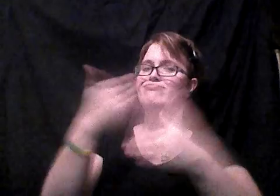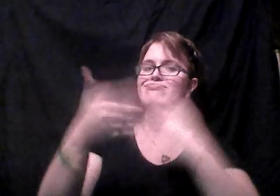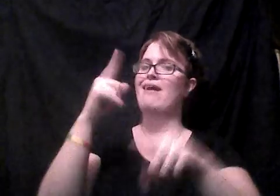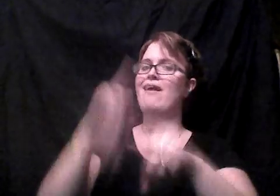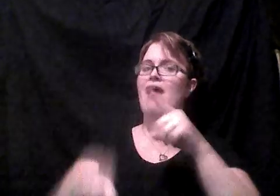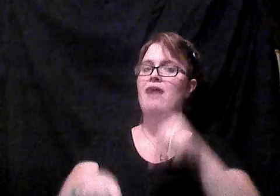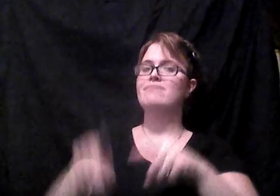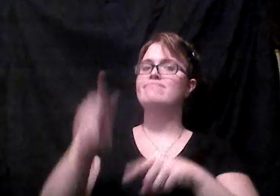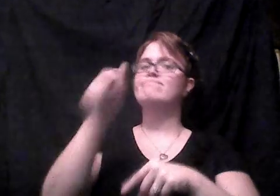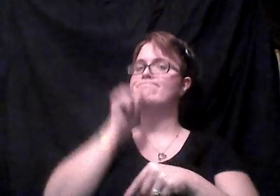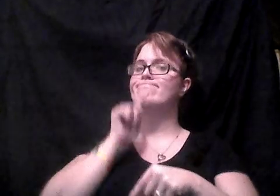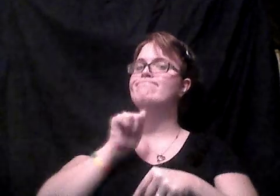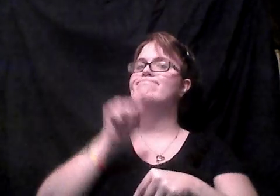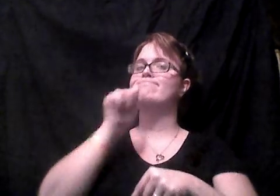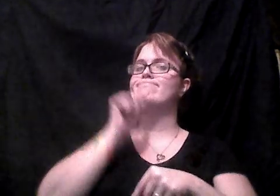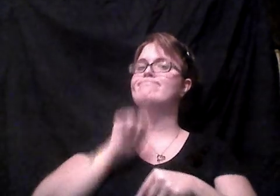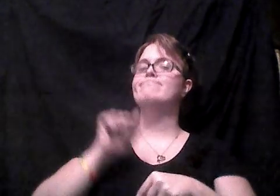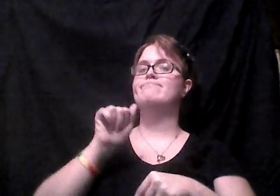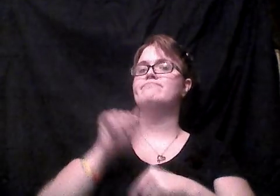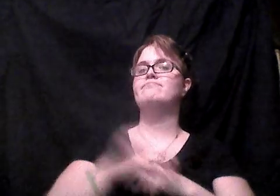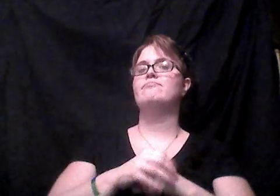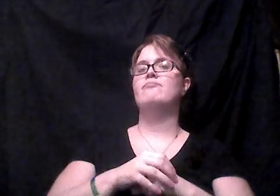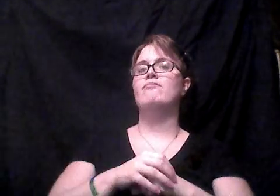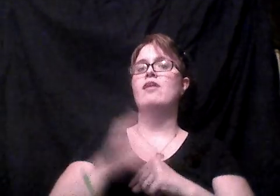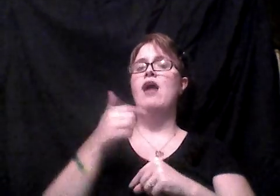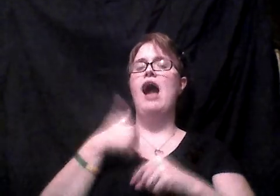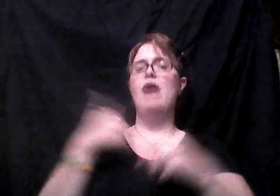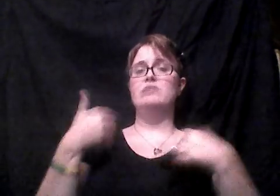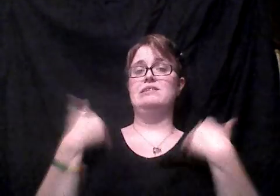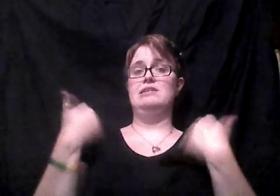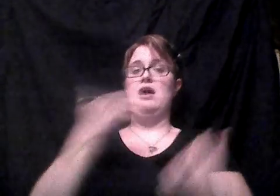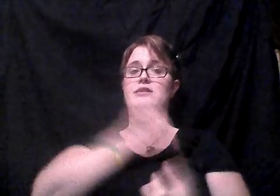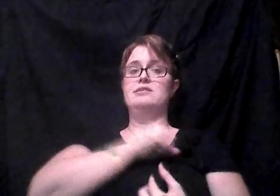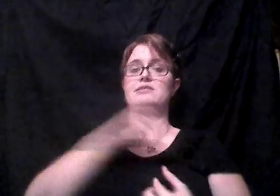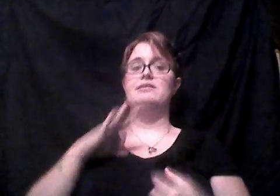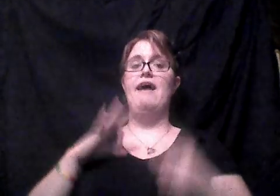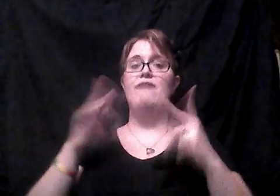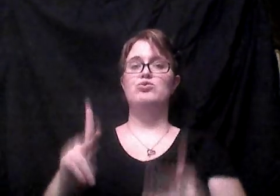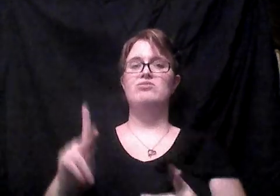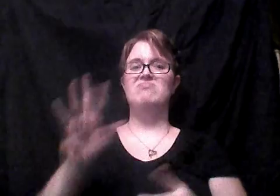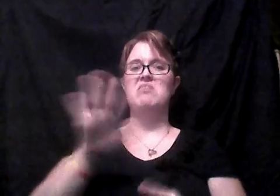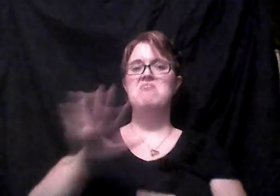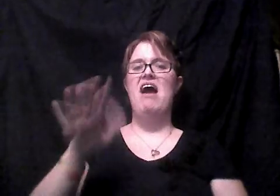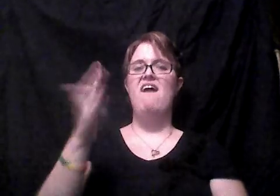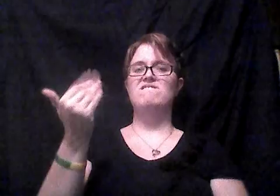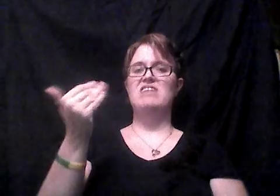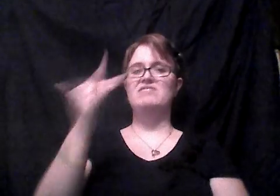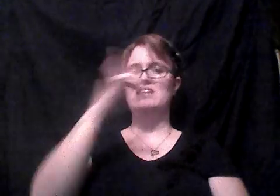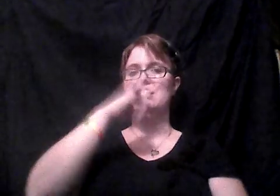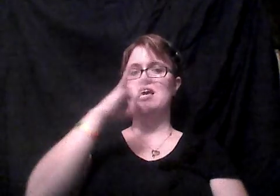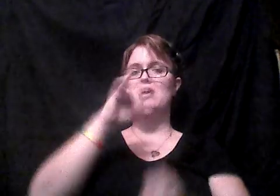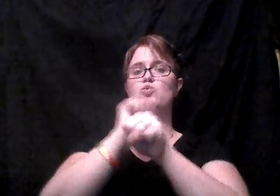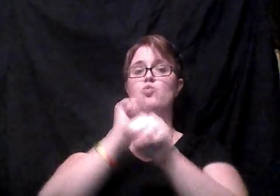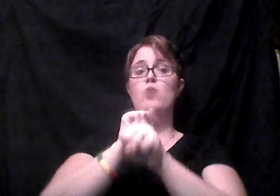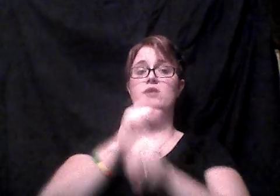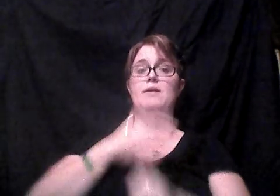young faculty member, there were about 15 young kids who had been working in my research lab. I took them all down to Disney World for a week on my nickel. So one of my colleagues said, "This must have